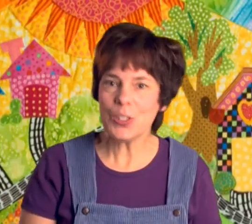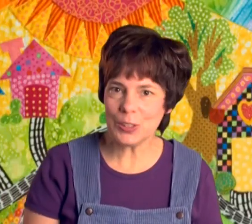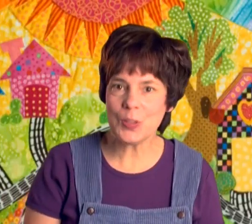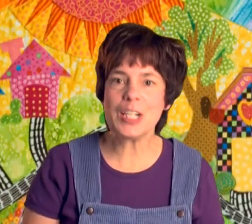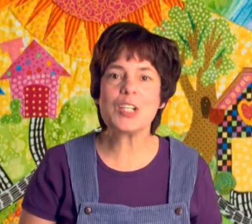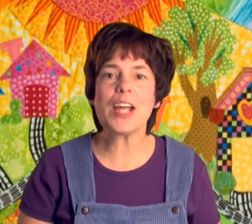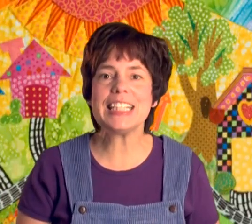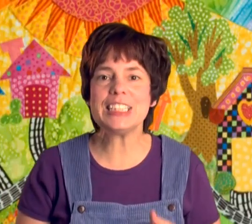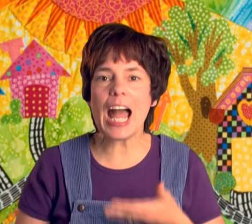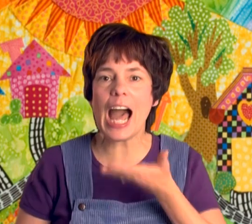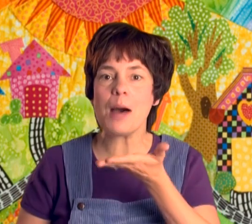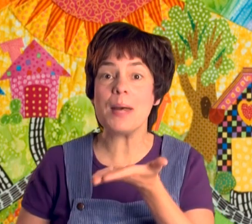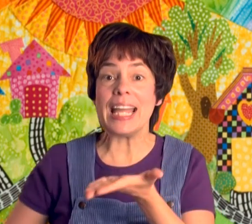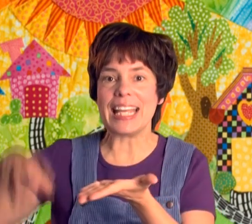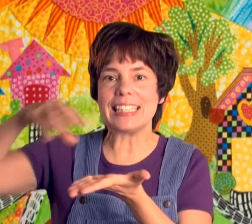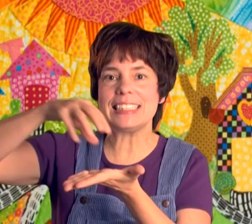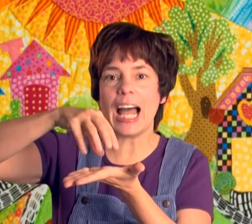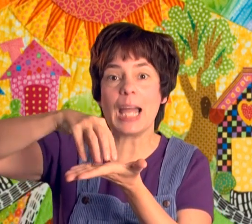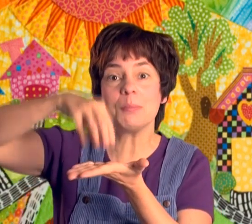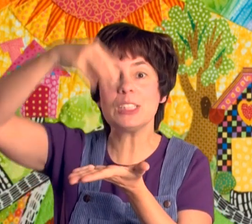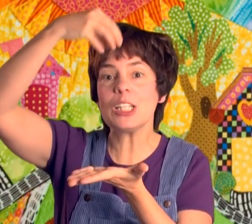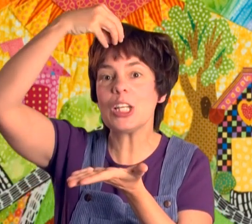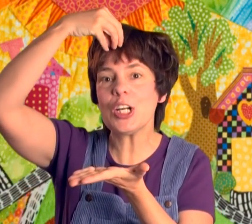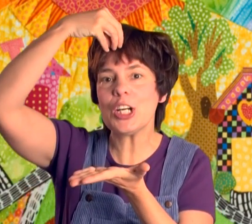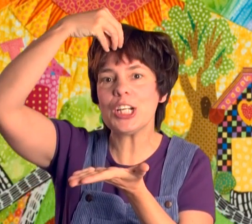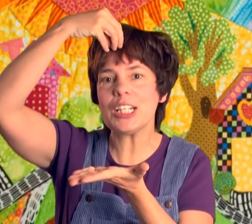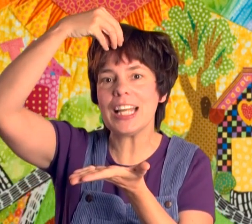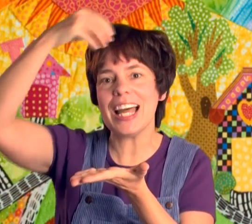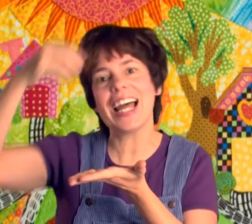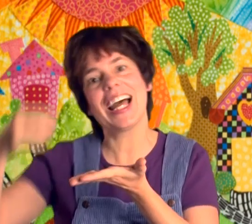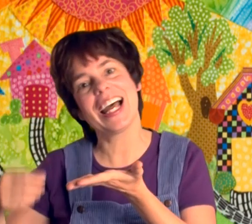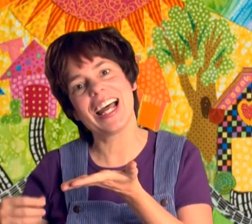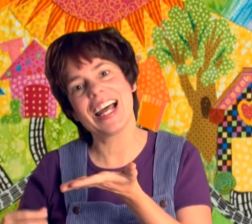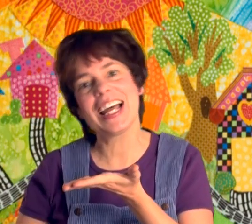You're doing a great job. It's time to learn.